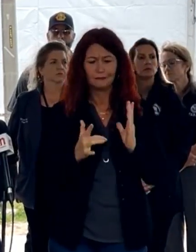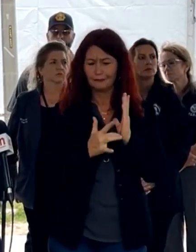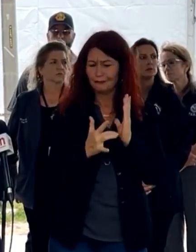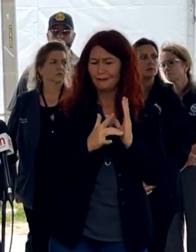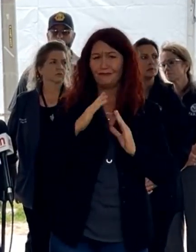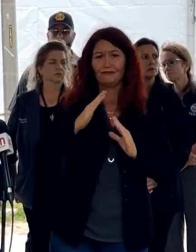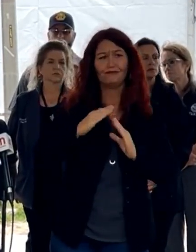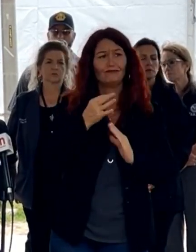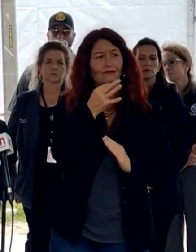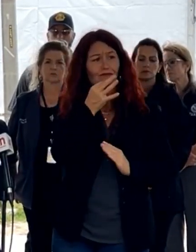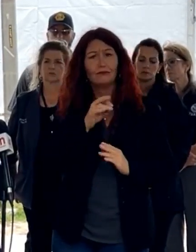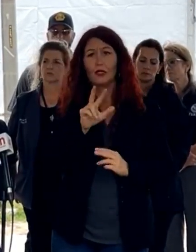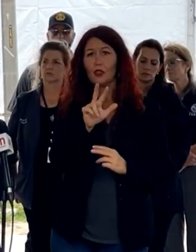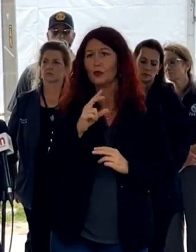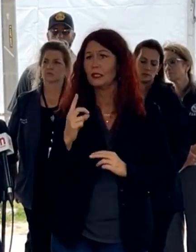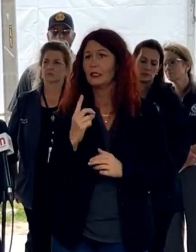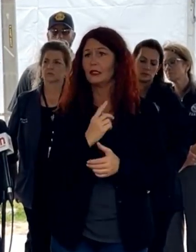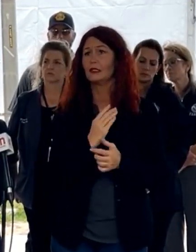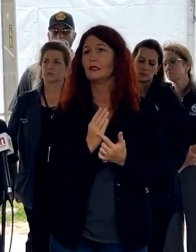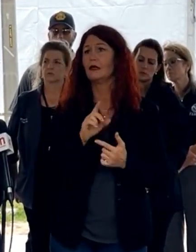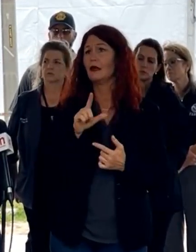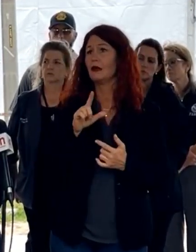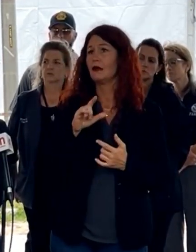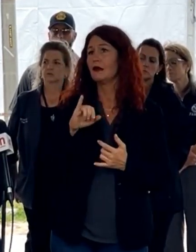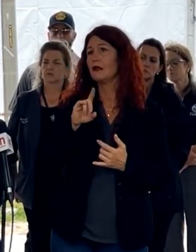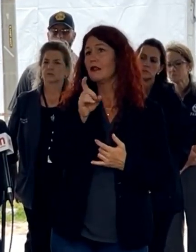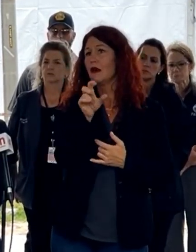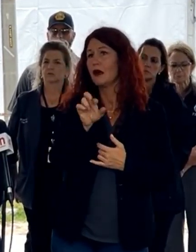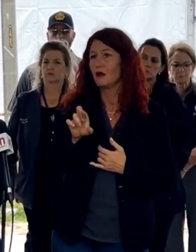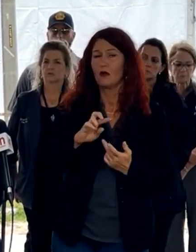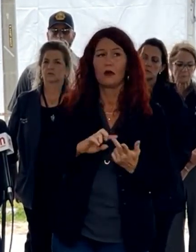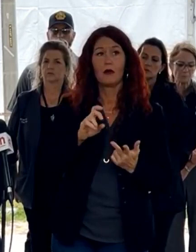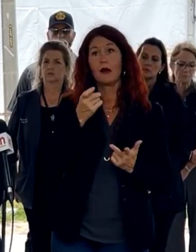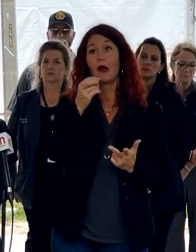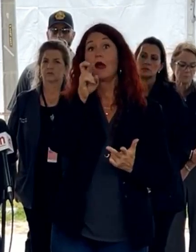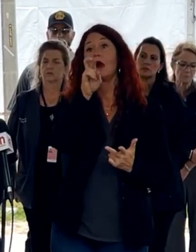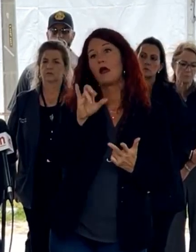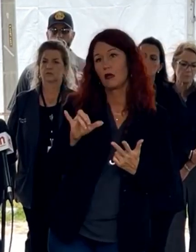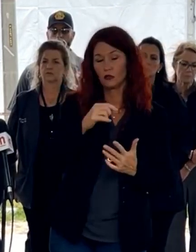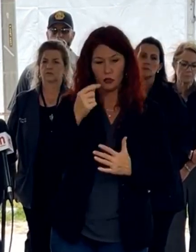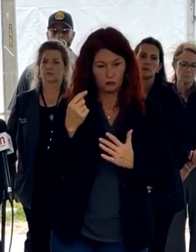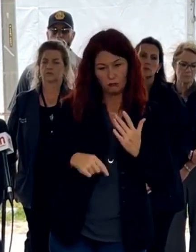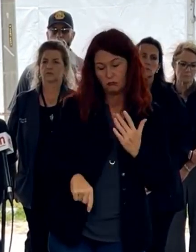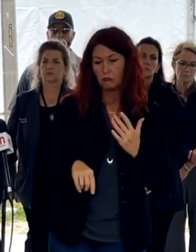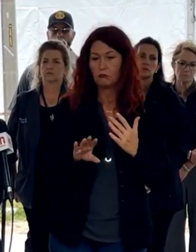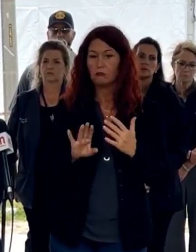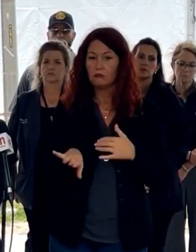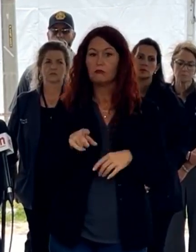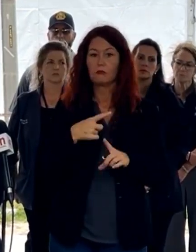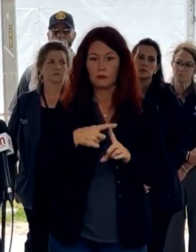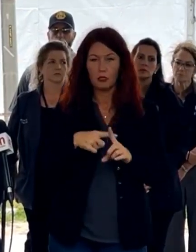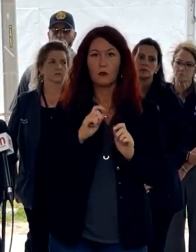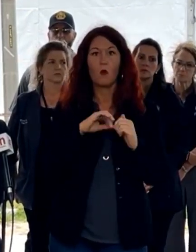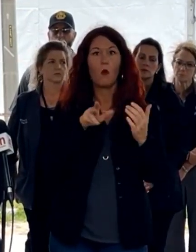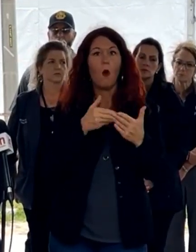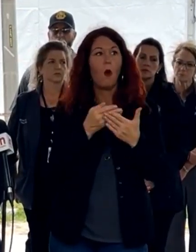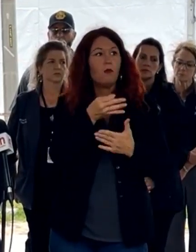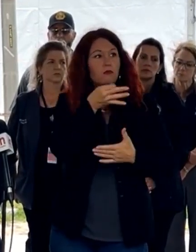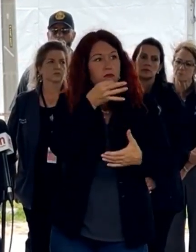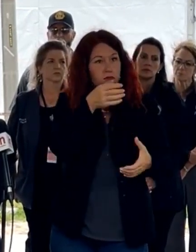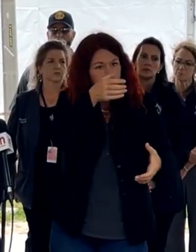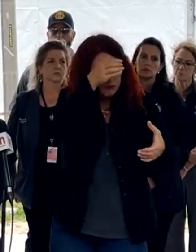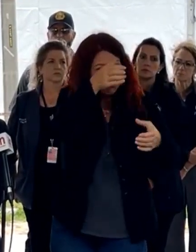of the building before the demolition. And of course, they've been speaking as well to many, many people with information that